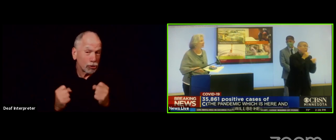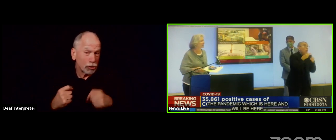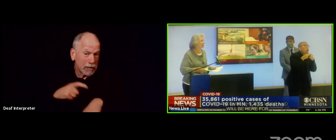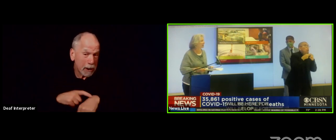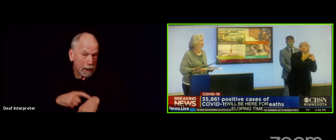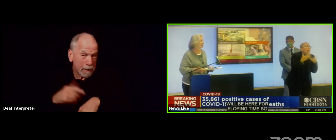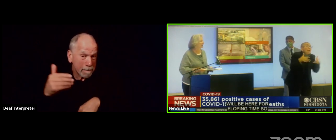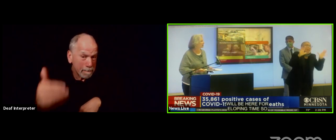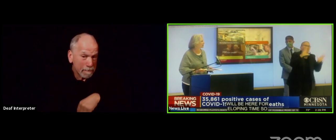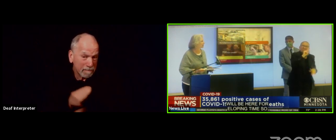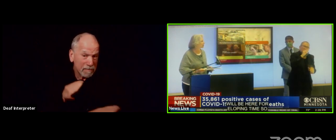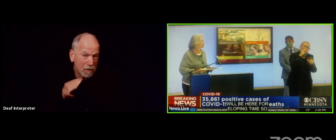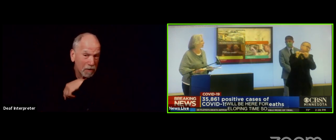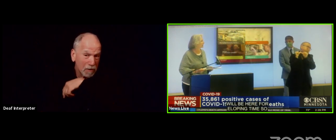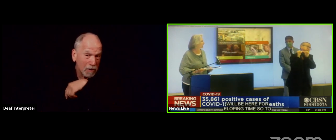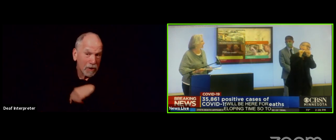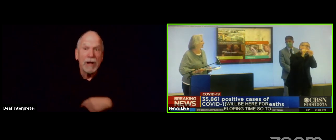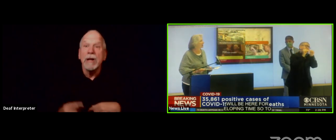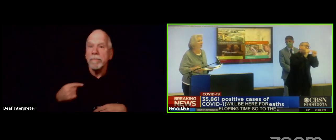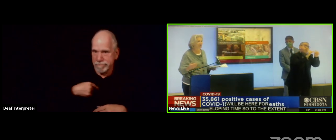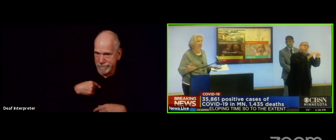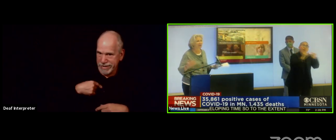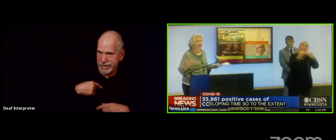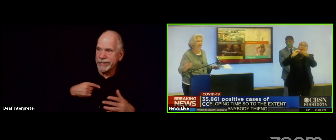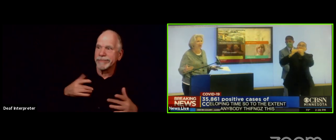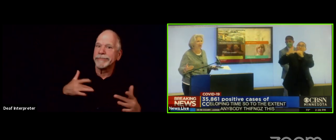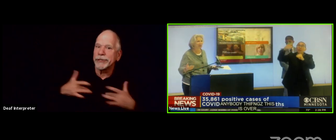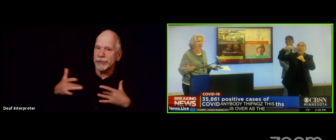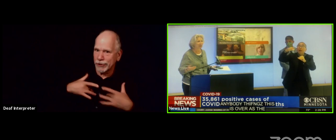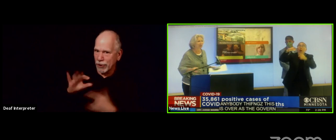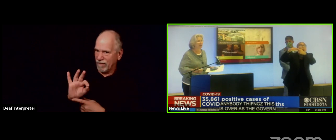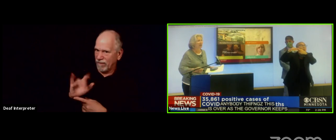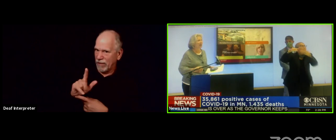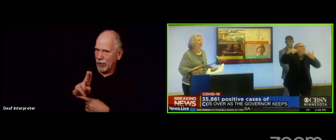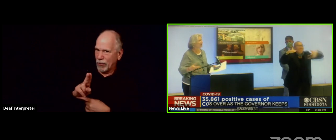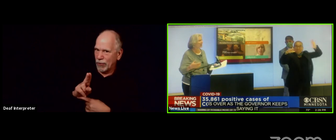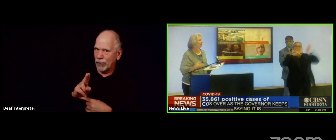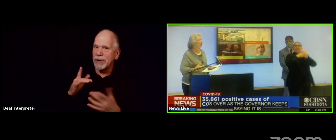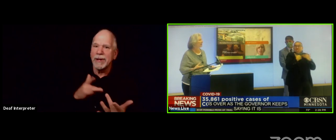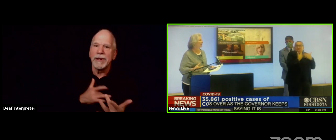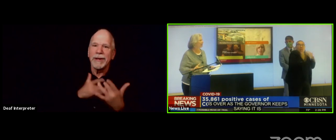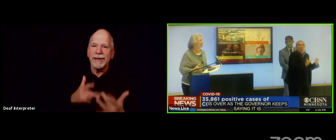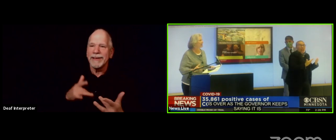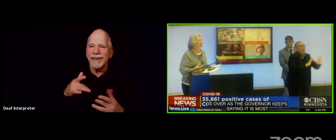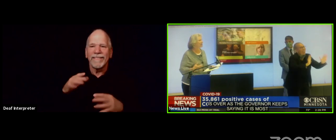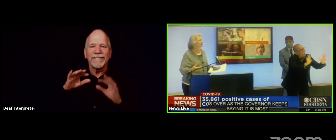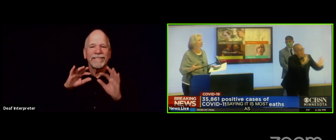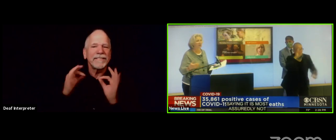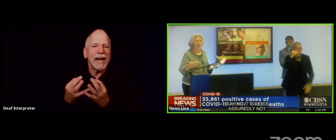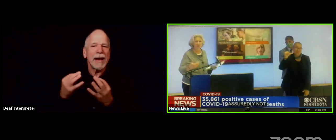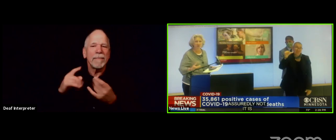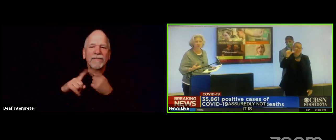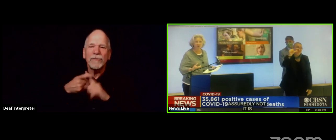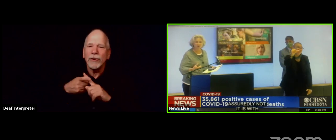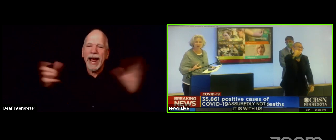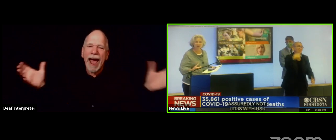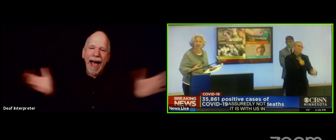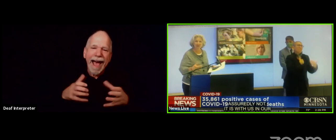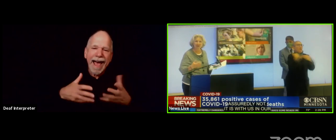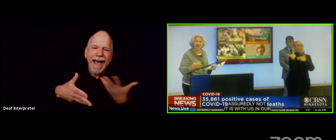keeps saying, it is most assuredly not. It is with us, it's in our communities, and it's up to all of us to do